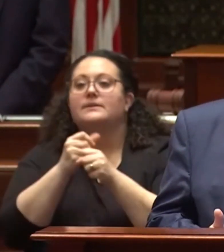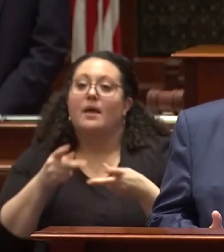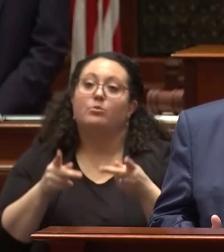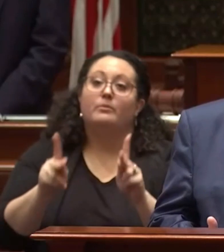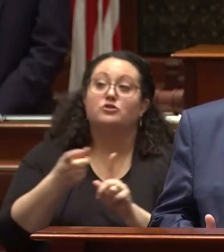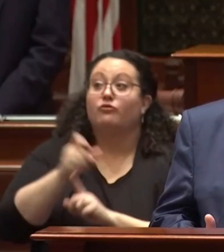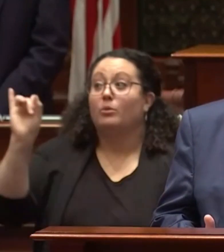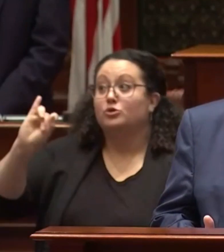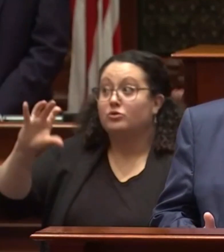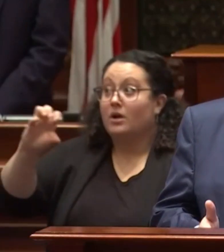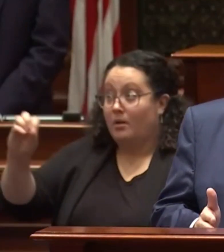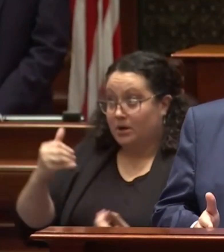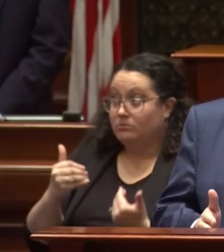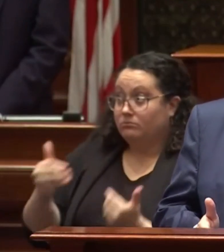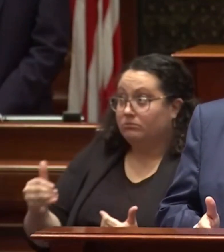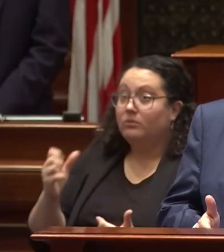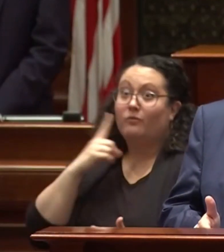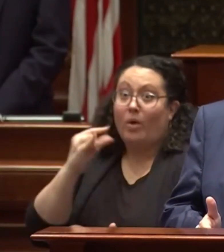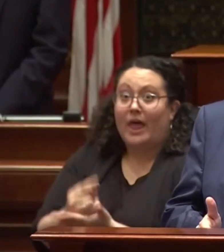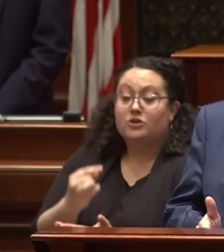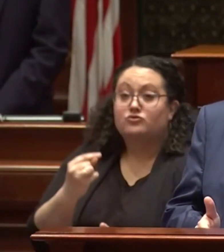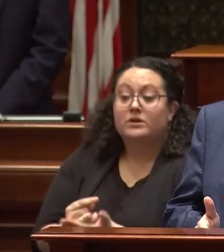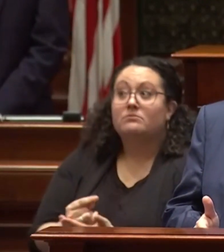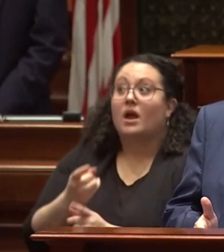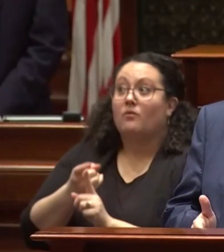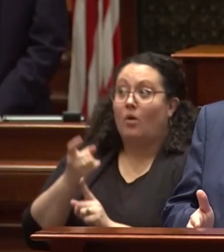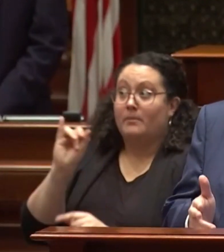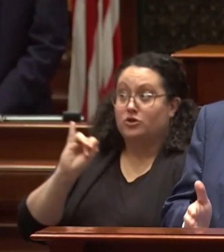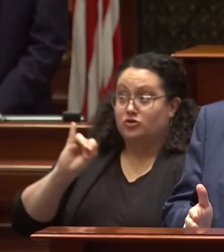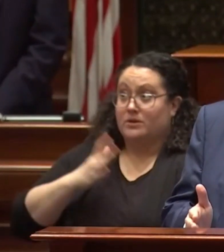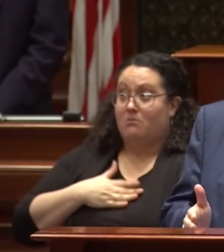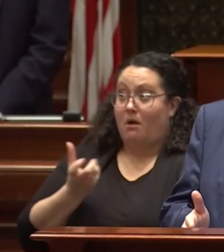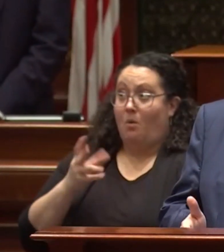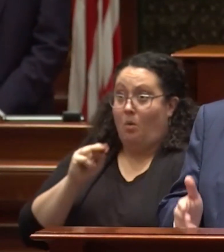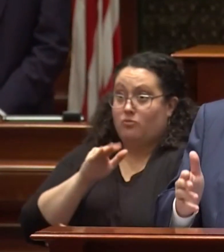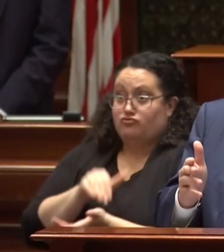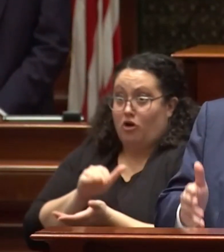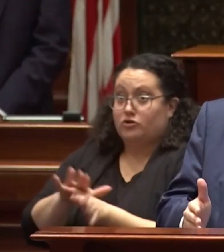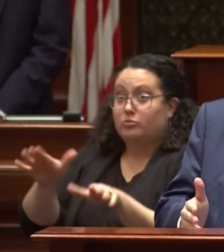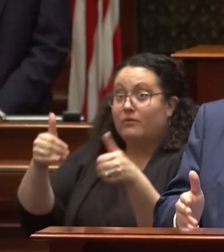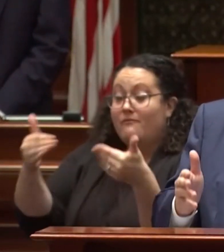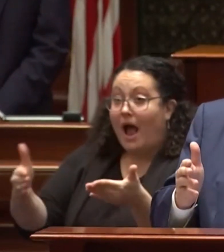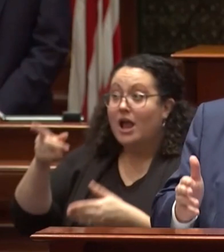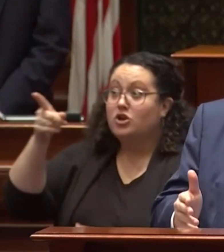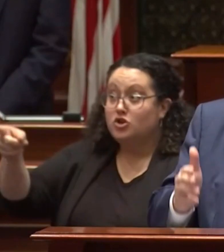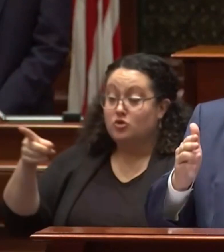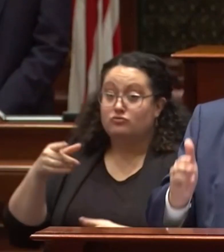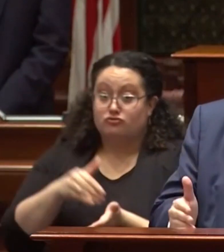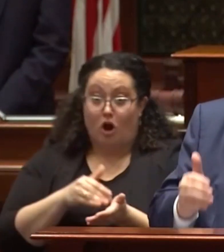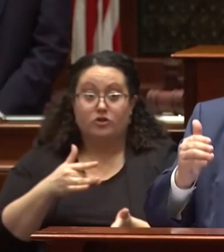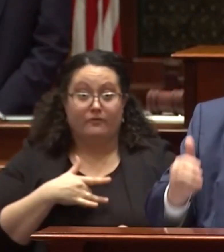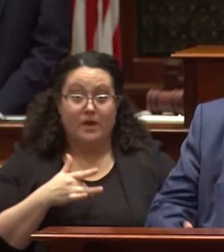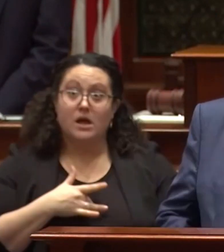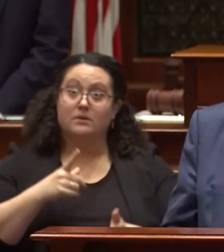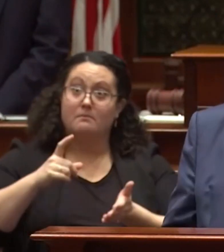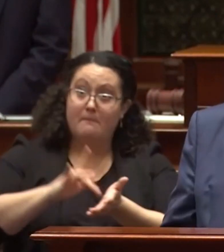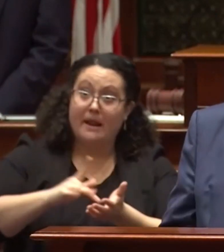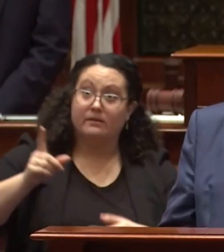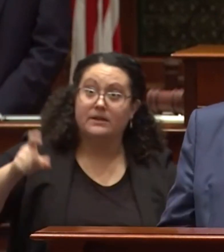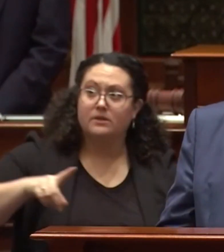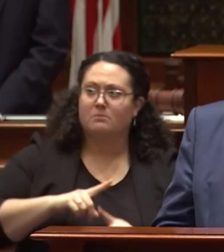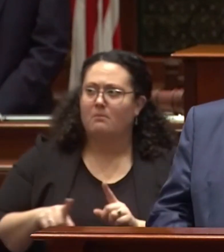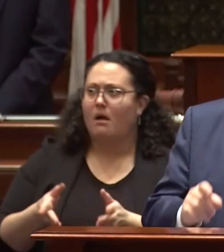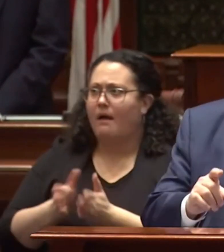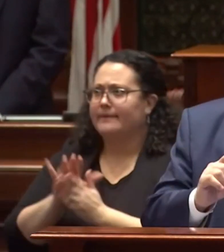permission from the insurance company to get treatment from their own doctor that their doctor has deemed medically